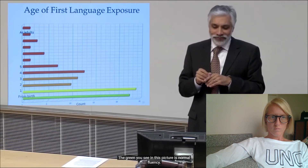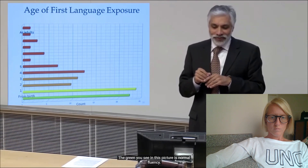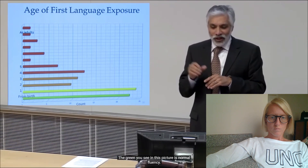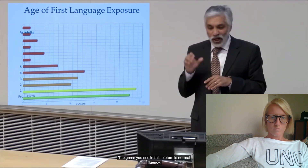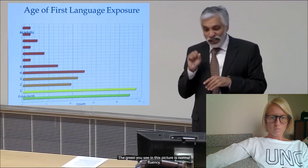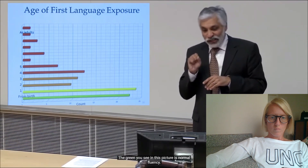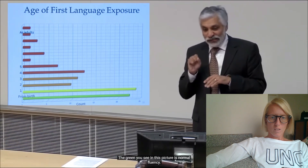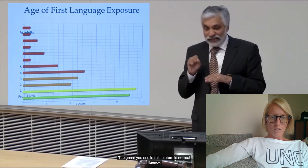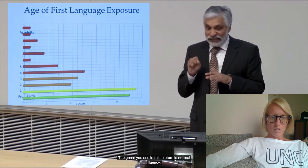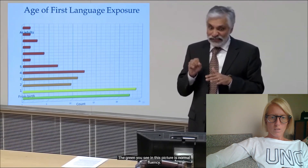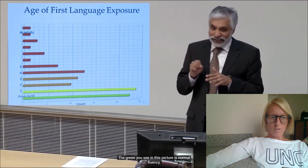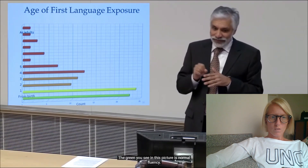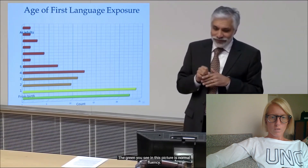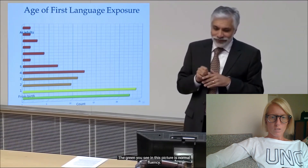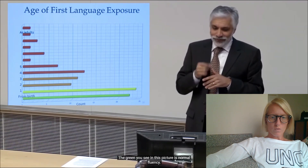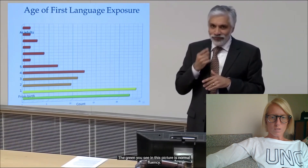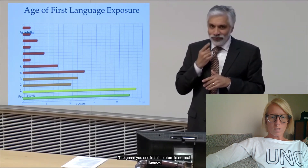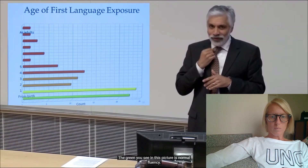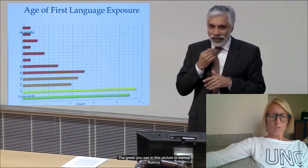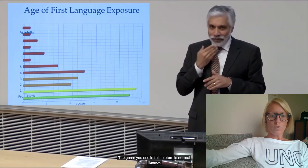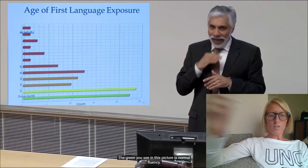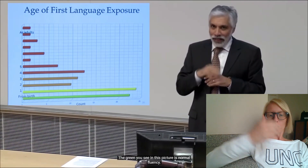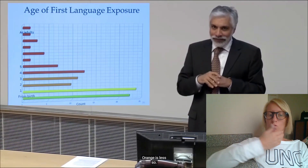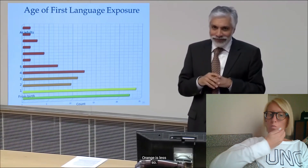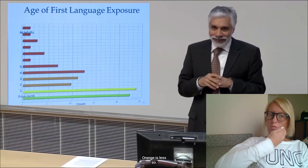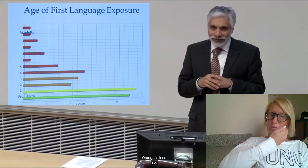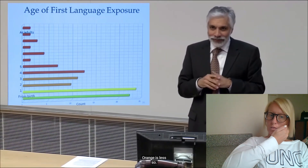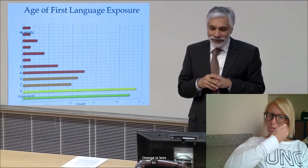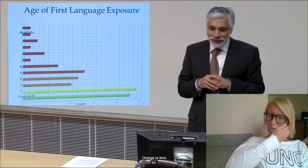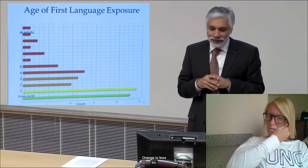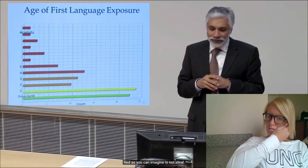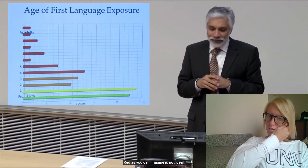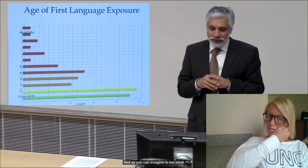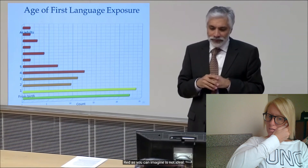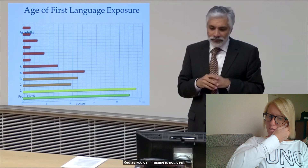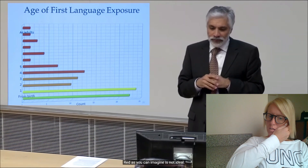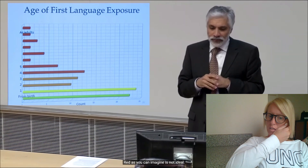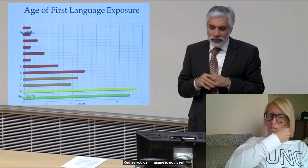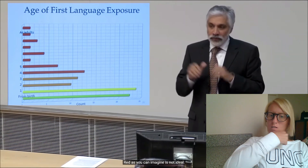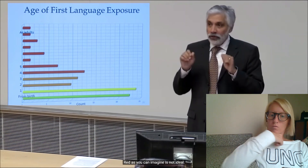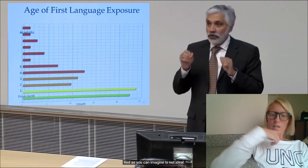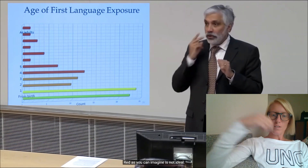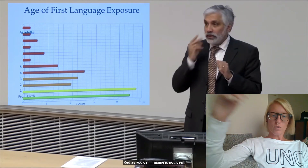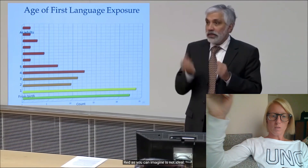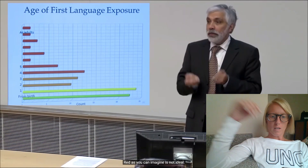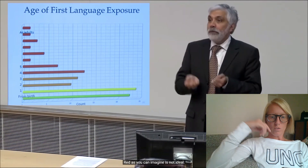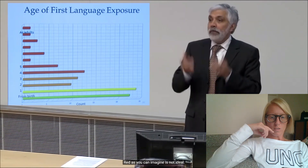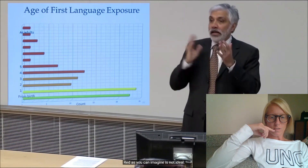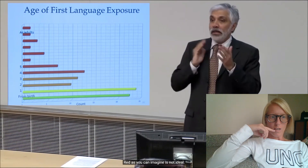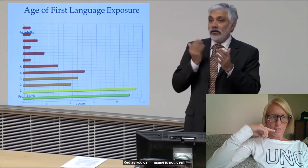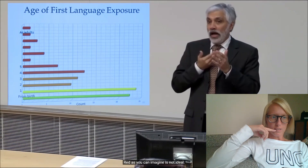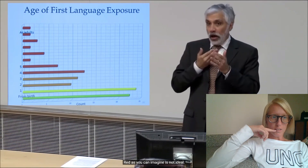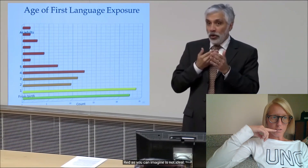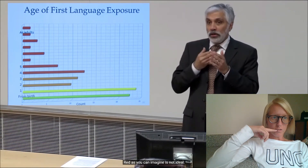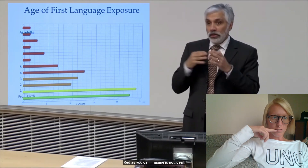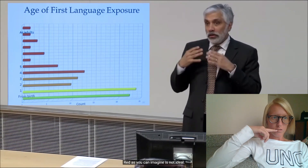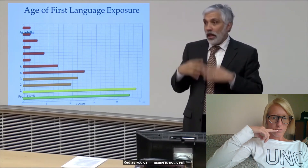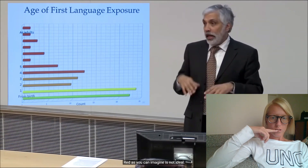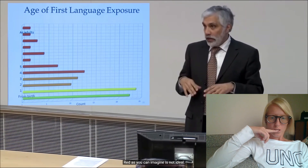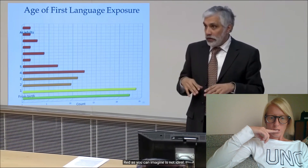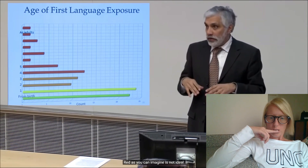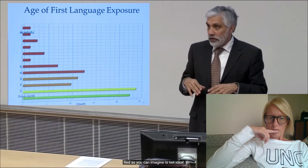The green you see in the picture here is normal In the green, you fluency. can see this picture is Orange is normal less so. fluency. Red, as you can imagine, Red, as you can imagine, is is not